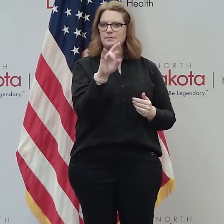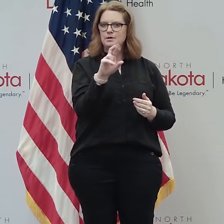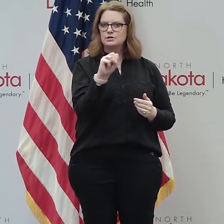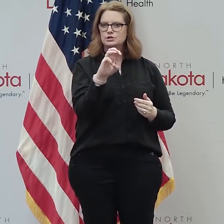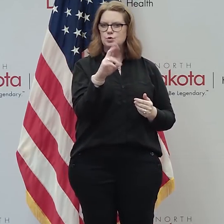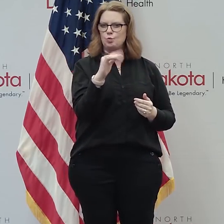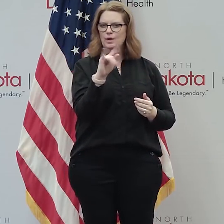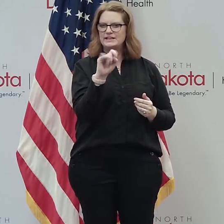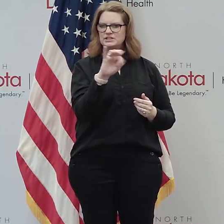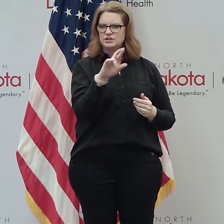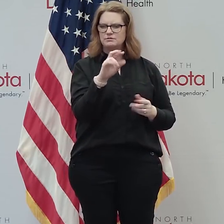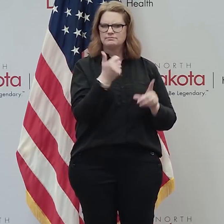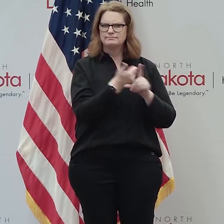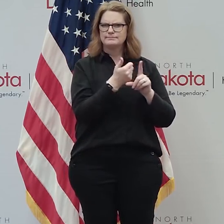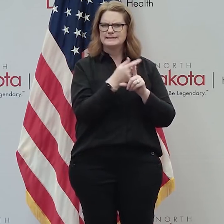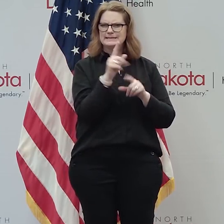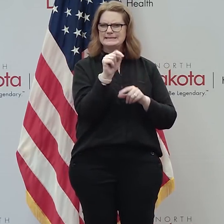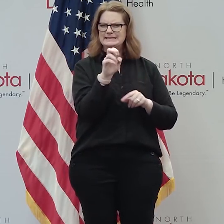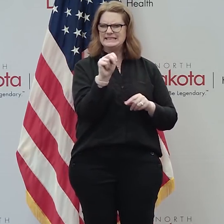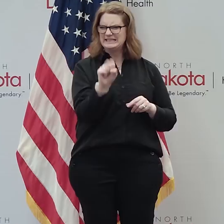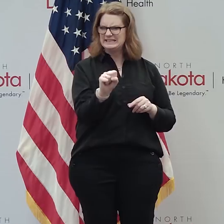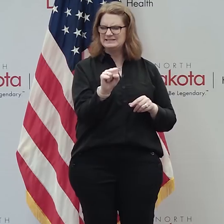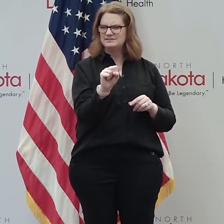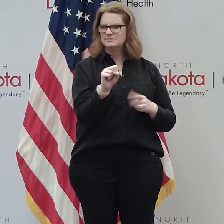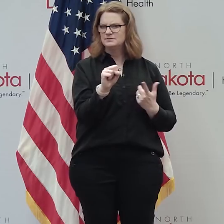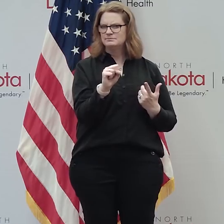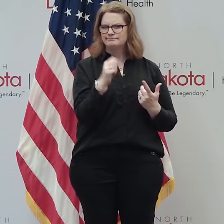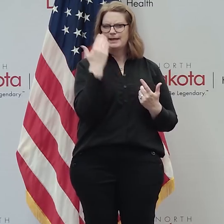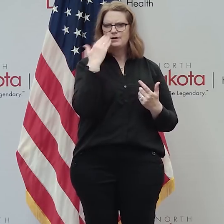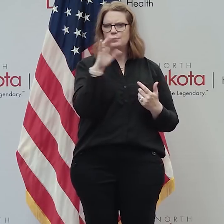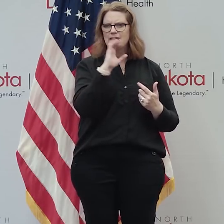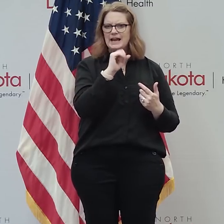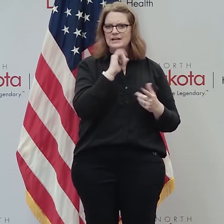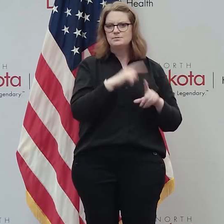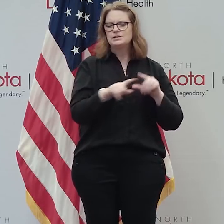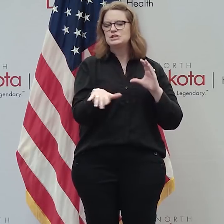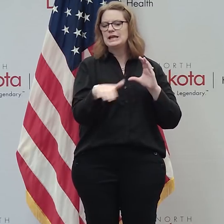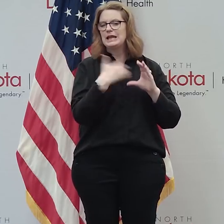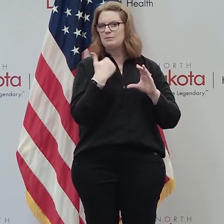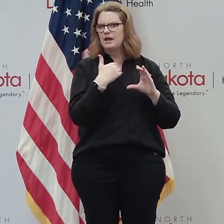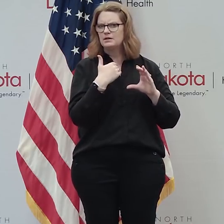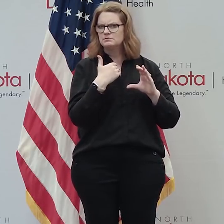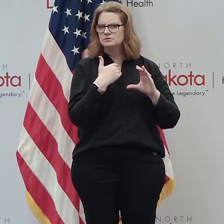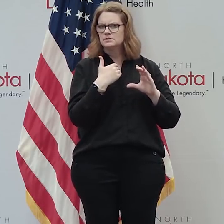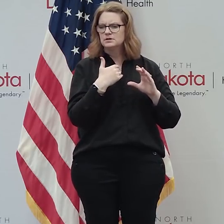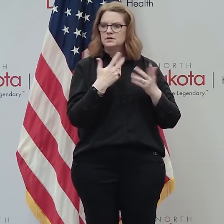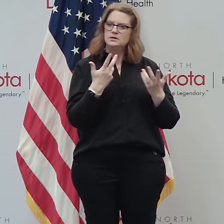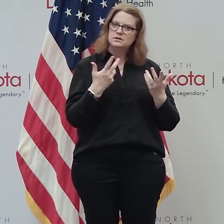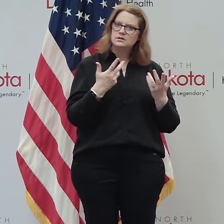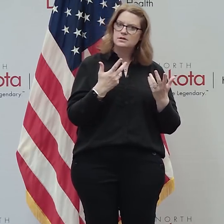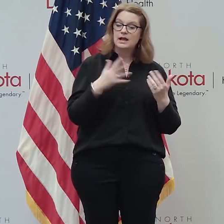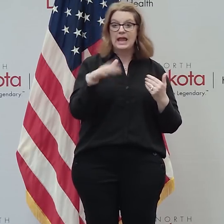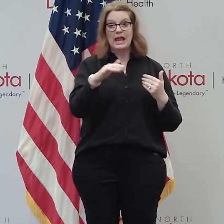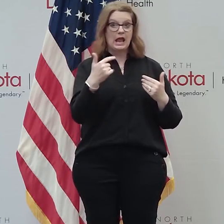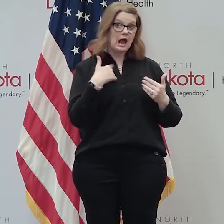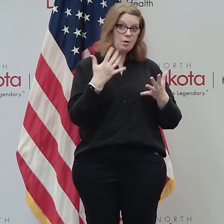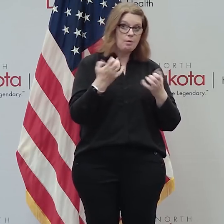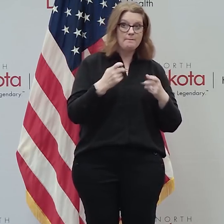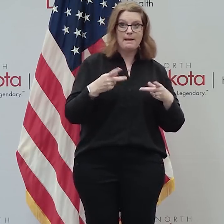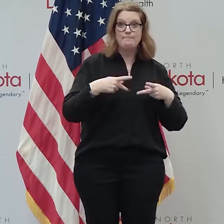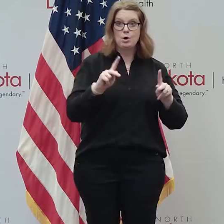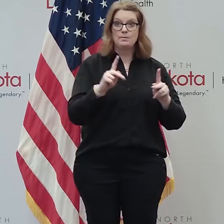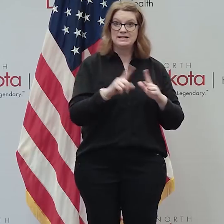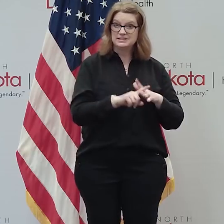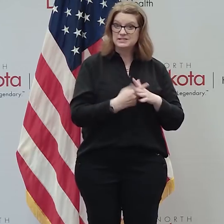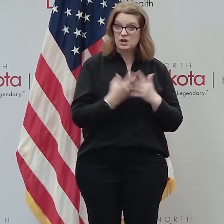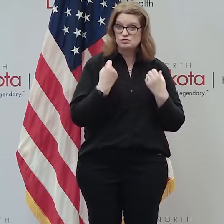who is, I believe, a teenager. I don't have her age exactly, but she had emailed me wondering during that time in your life, which is, hey, I want to get my permit and